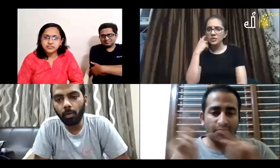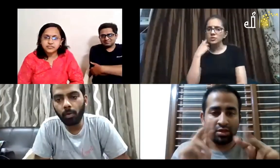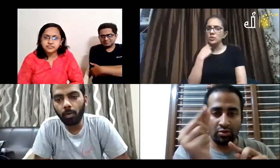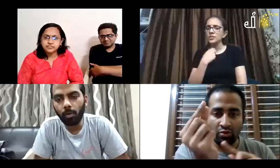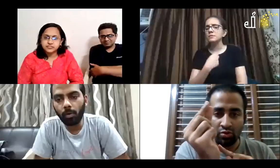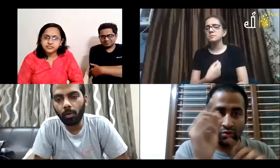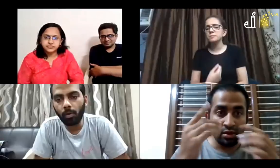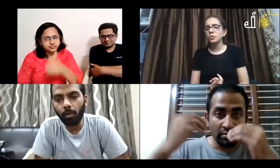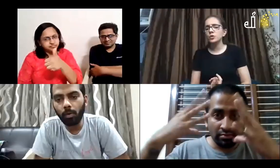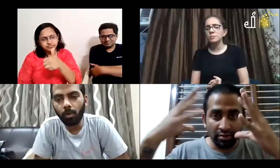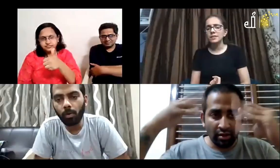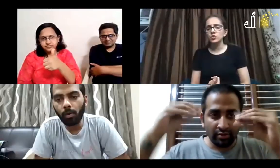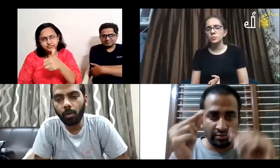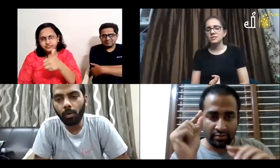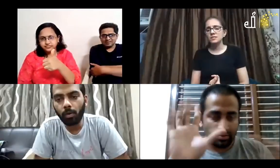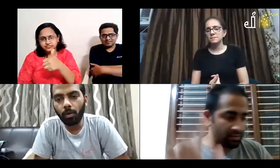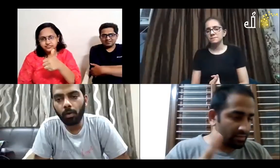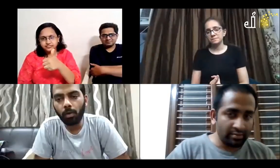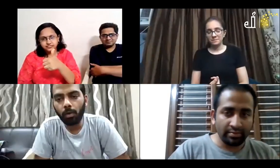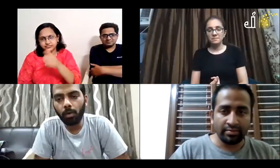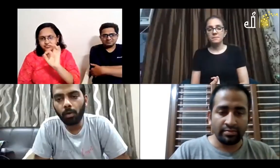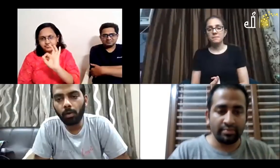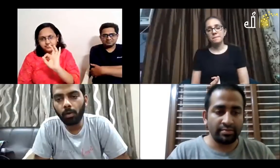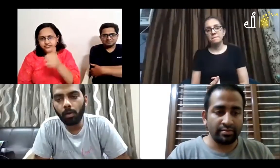your discussion. Dr. Alam is going to be back in 2 minutes.